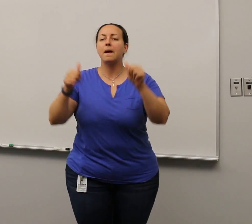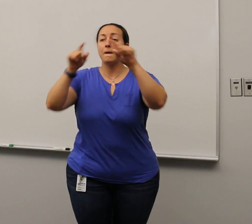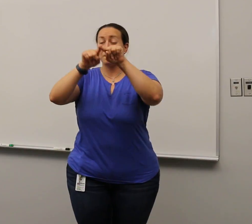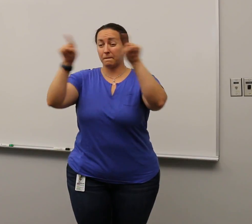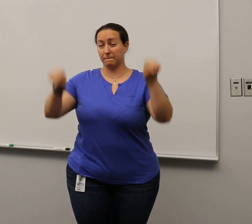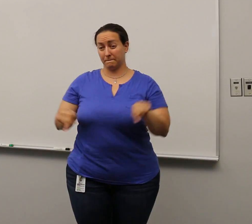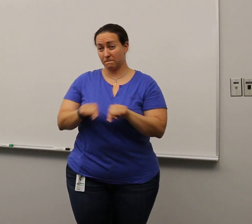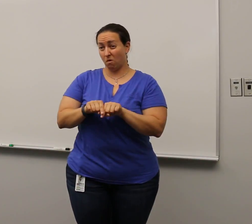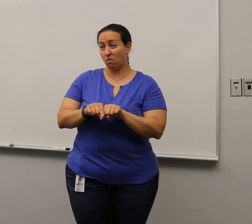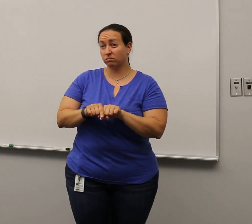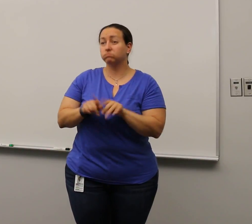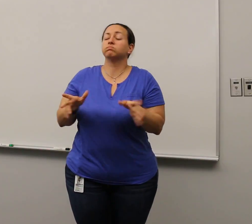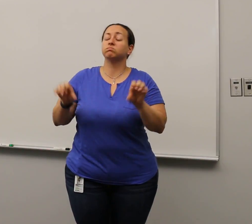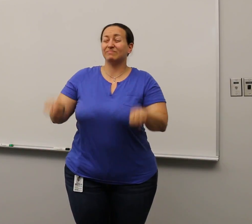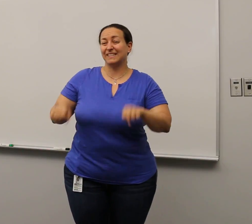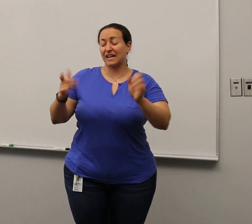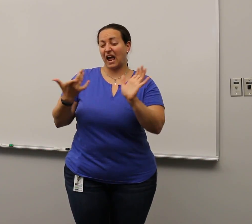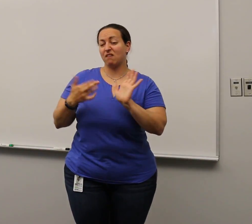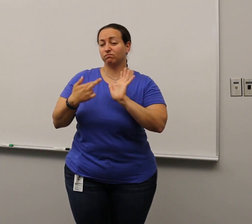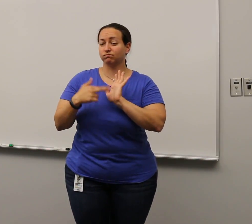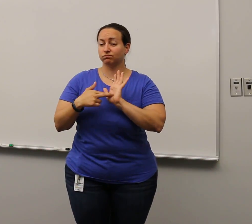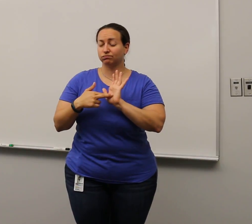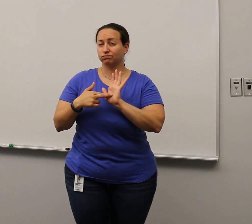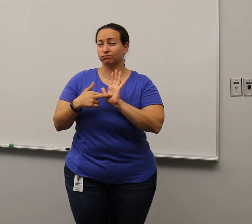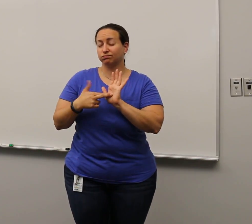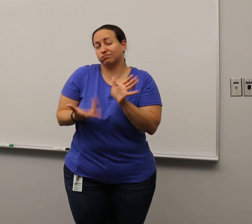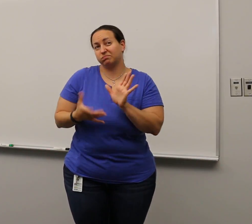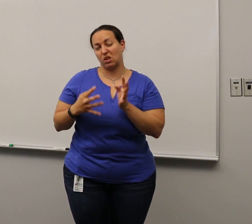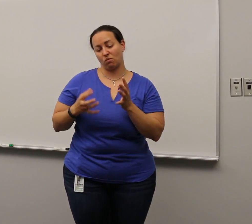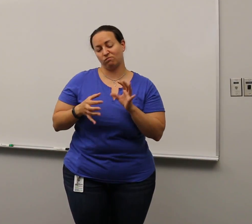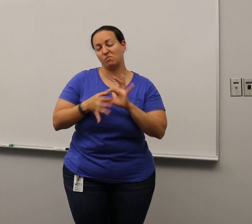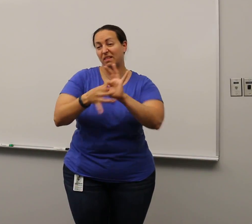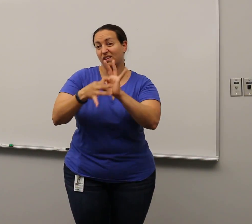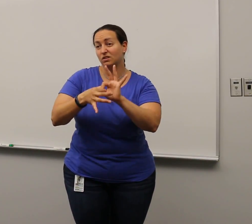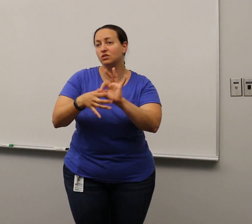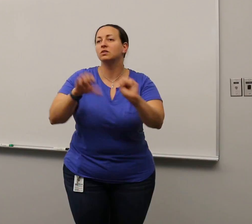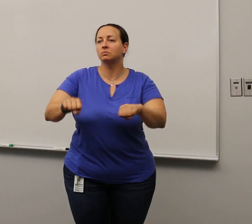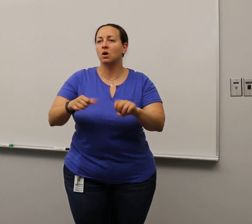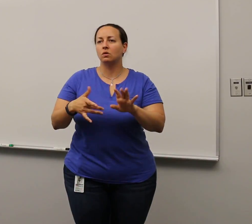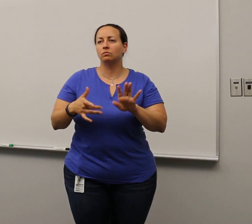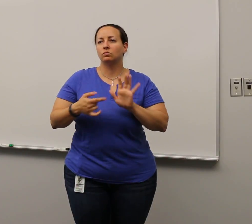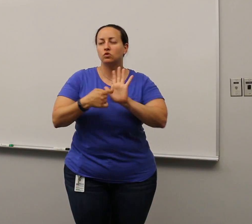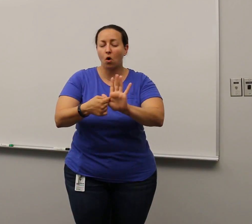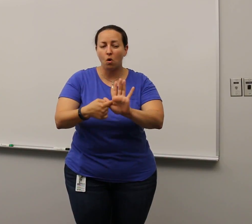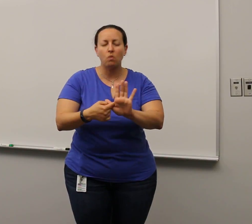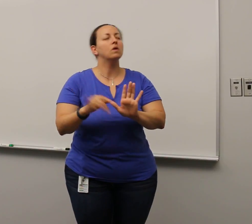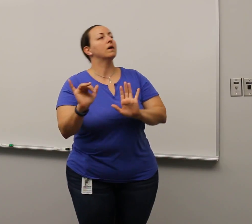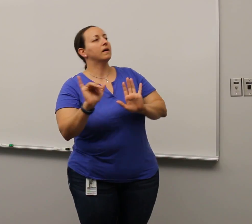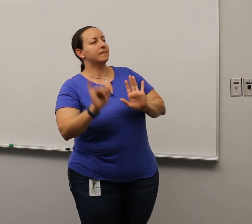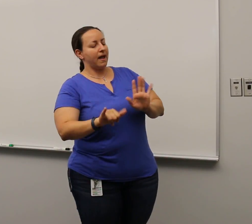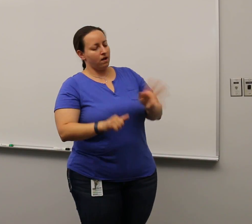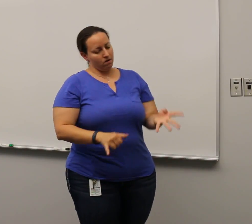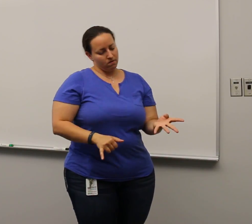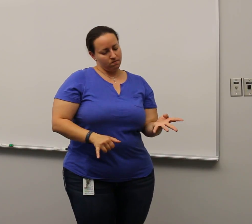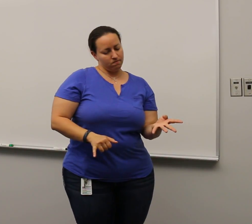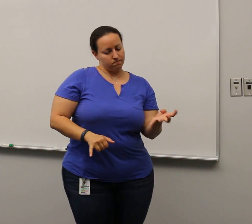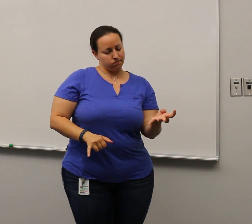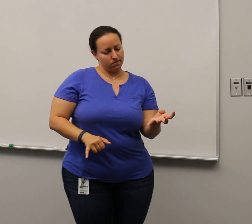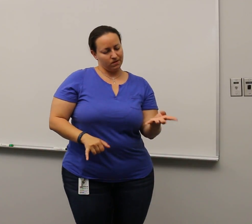questions about the relationship in size, the amount of teeth. You might want to mark one tooth on each gear so that they can see how many